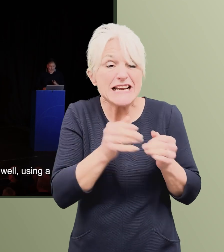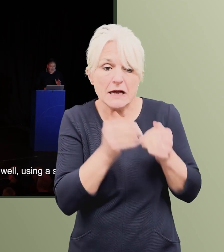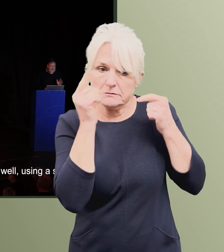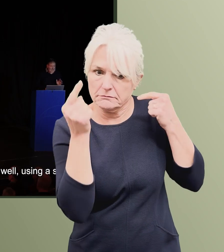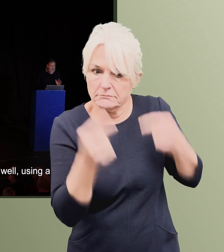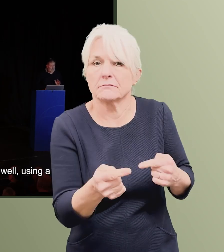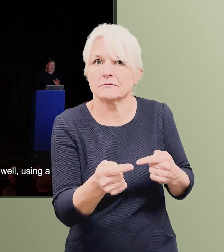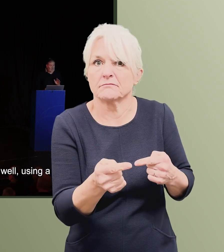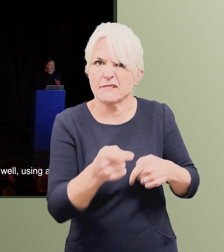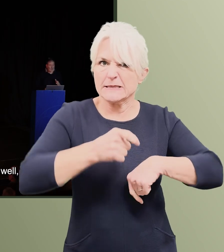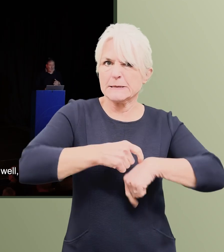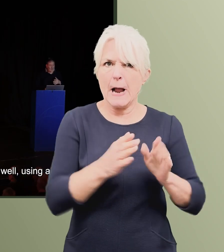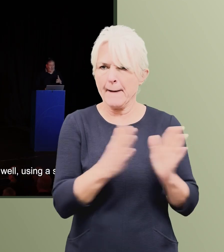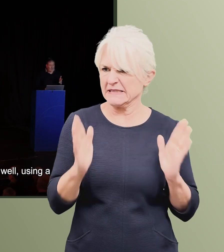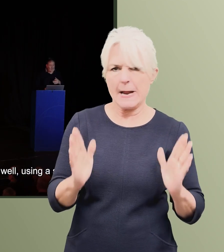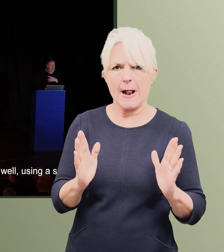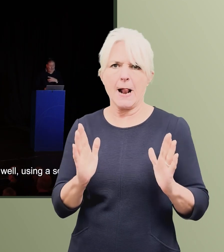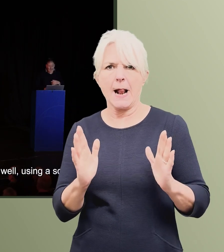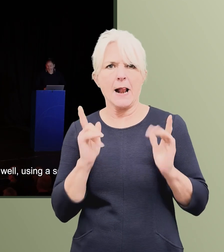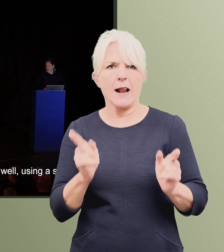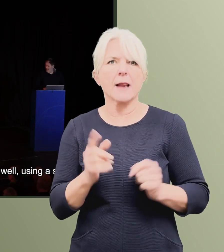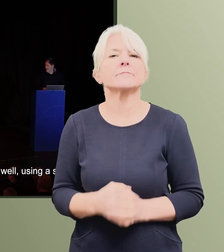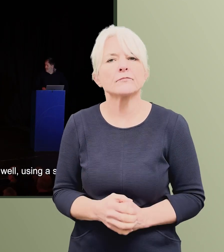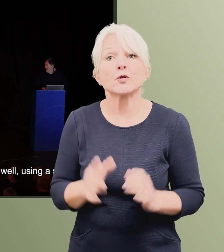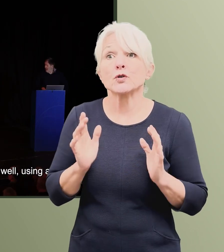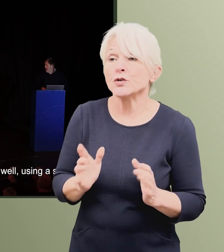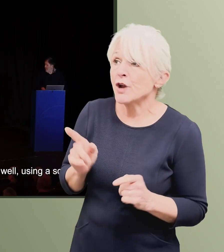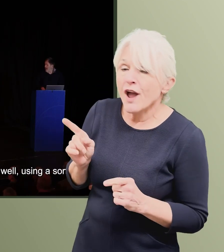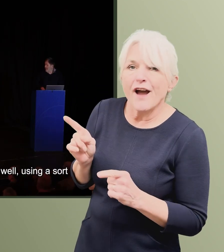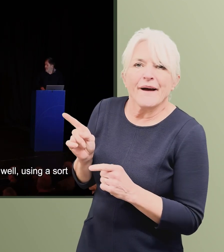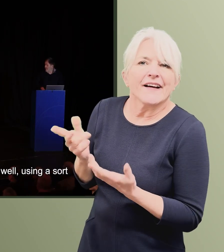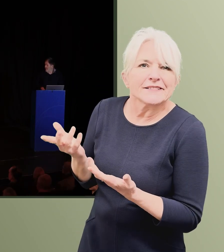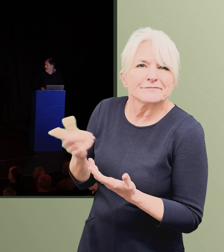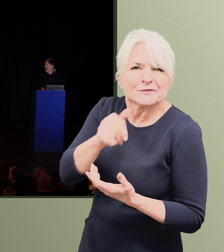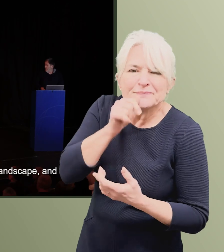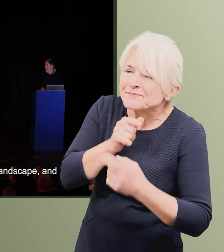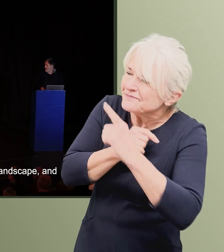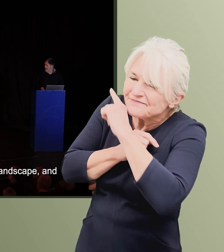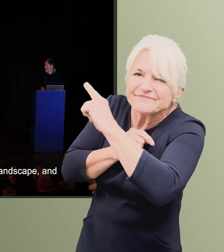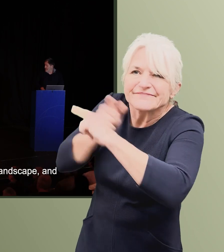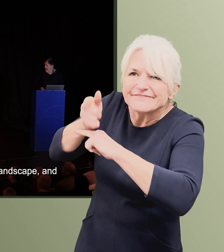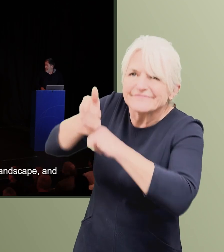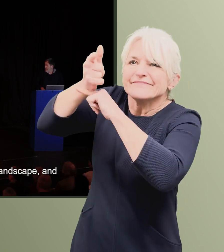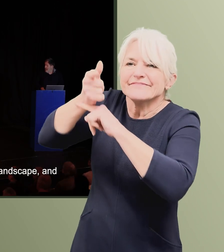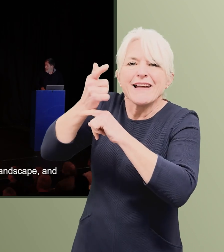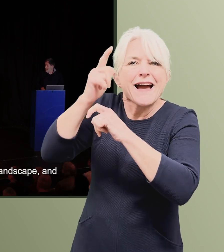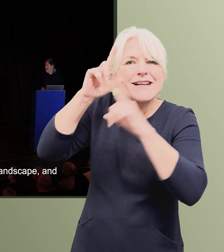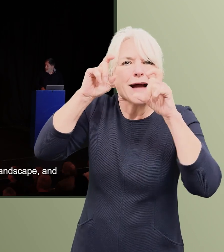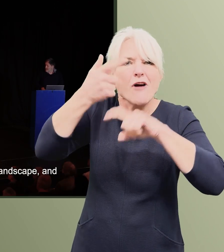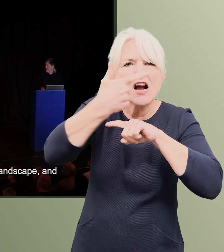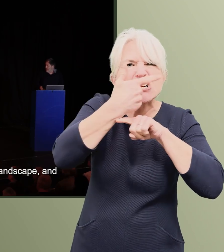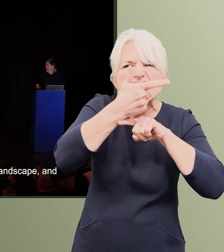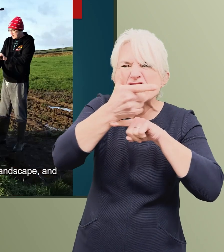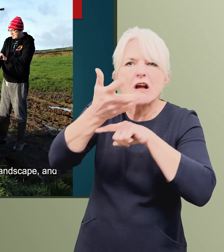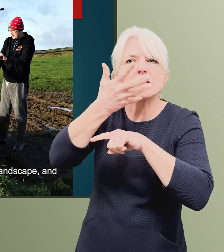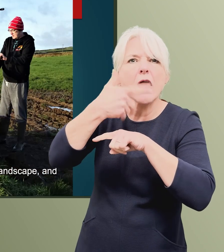And we also set up as well using sort of high-resolution contour survey. We did a